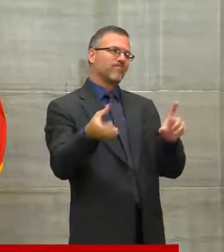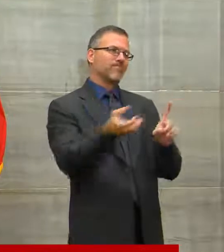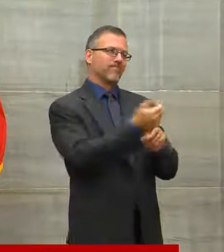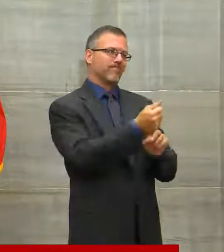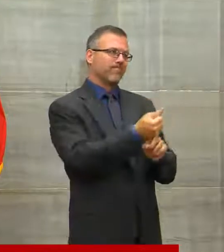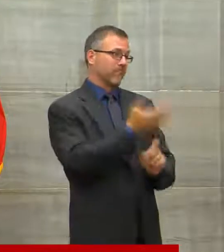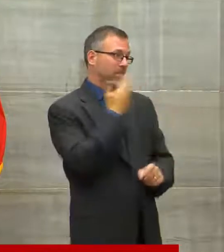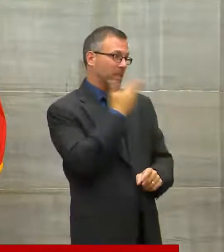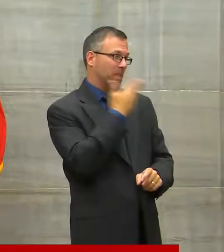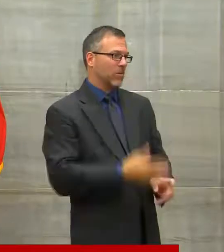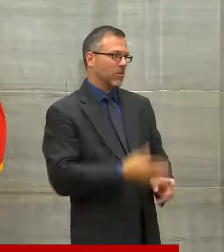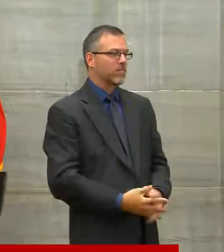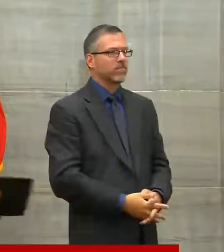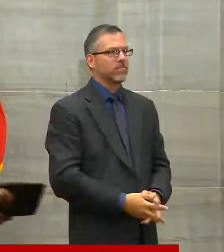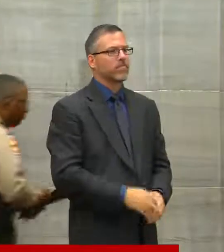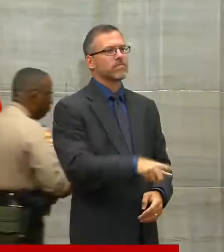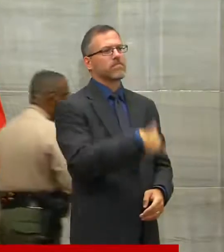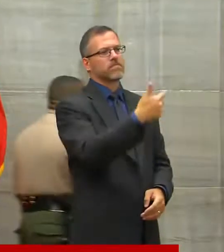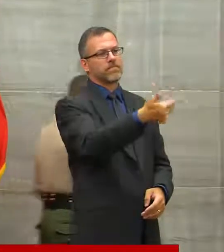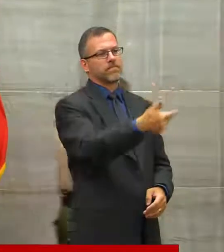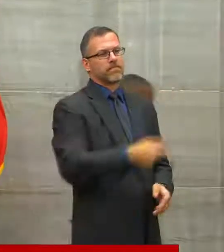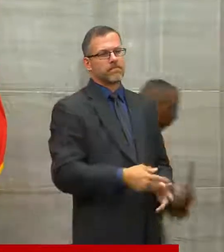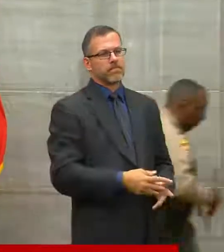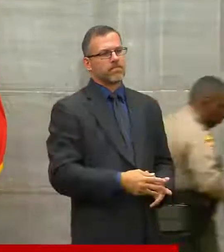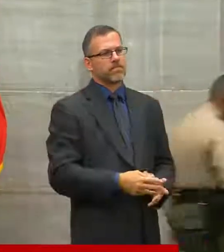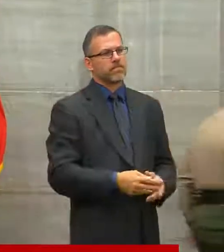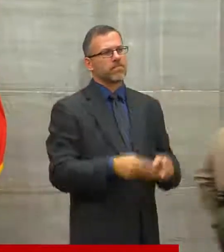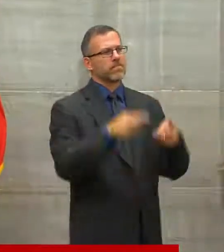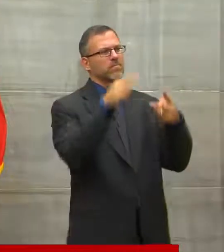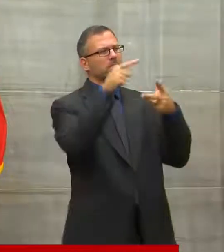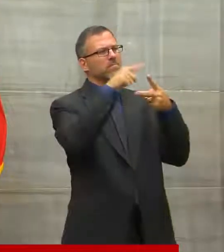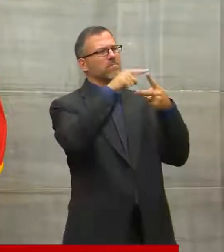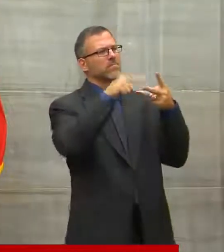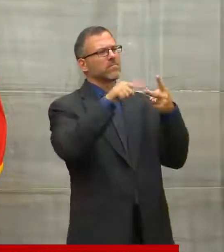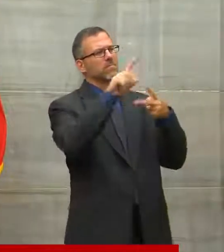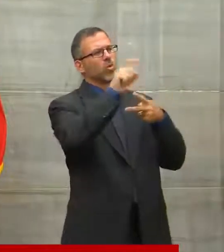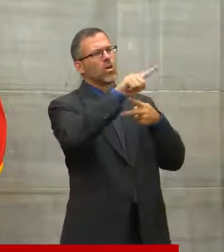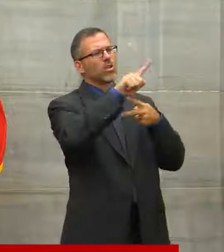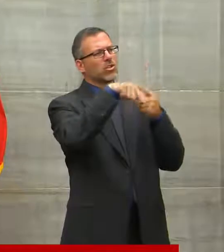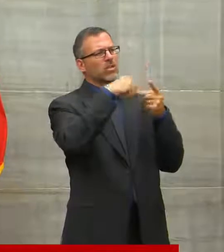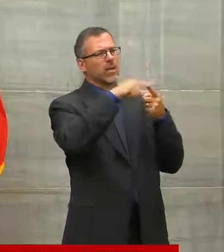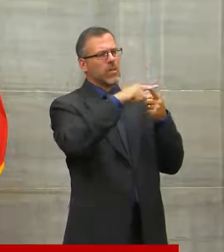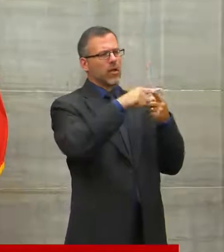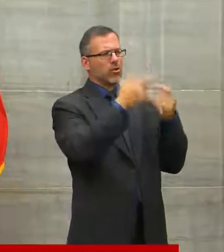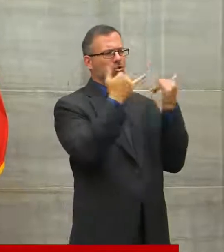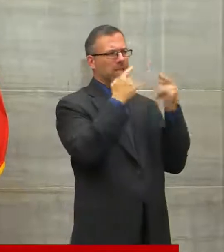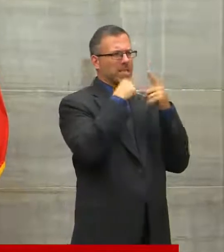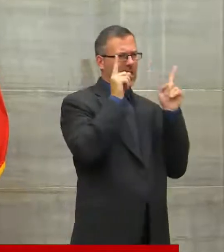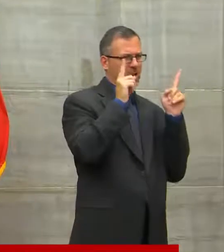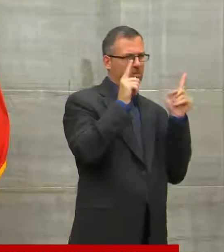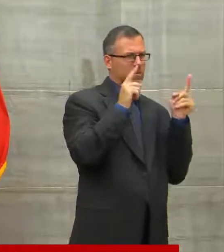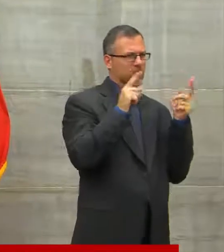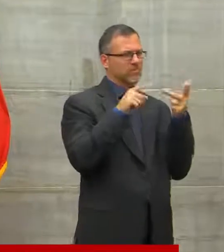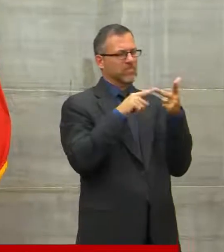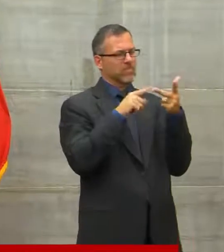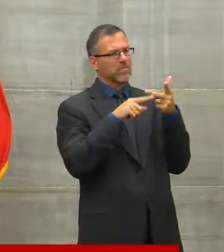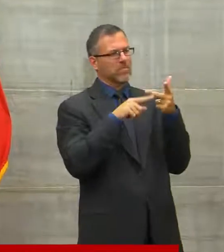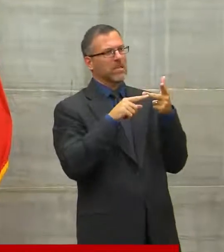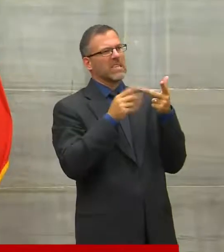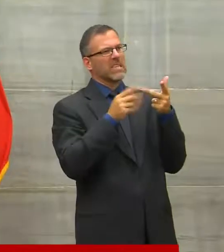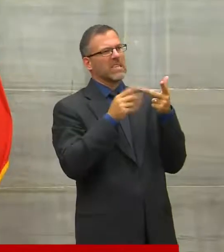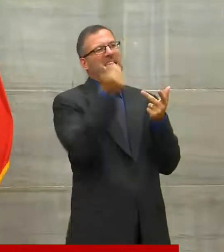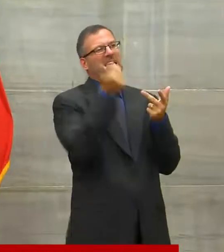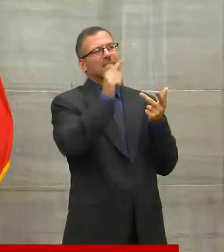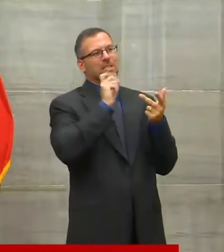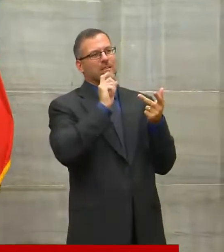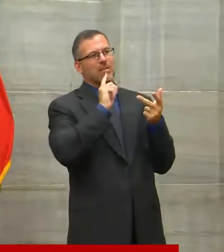Thank you. Governor, I've got a couple of questions about today's announcement, and then totally unrelated things. That will be easy for